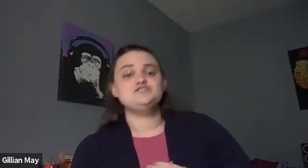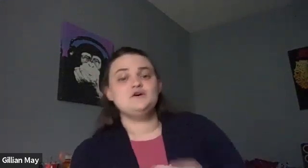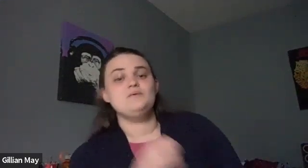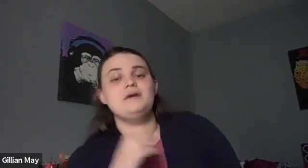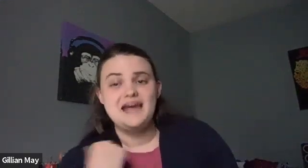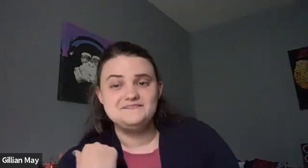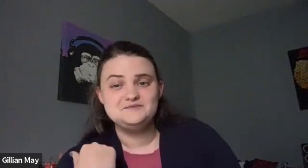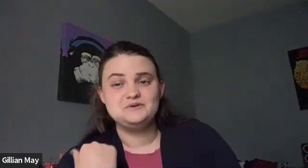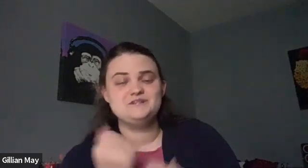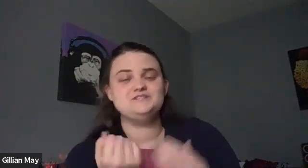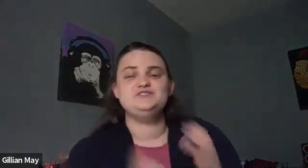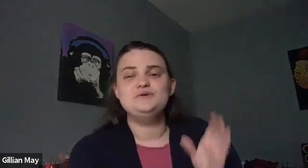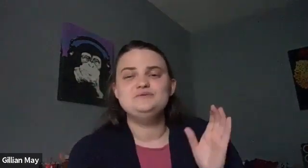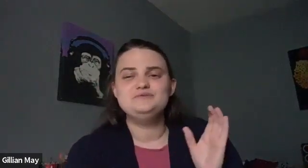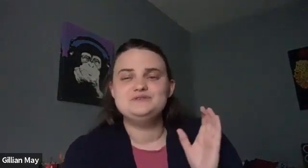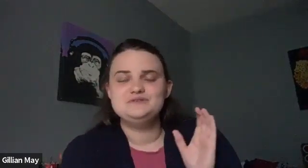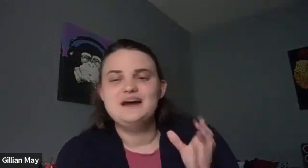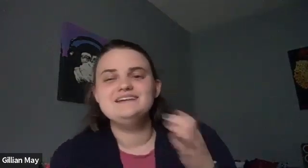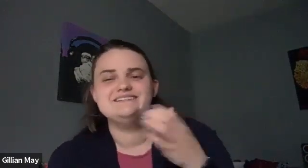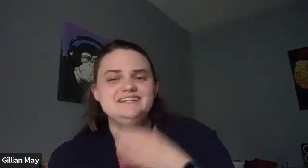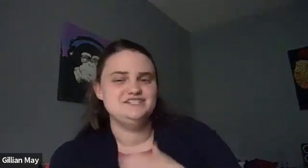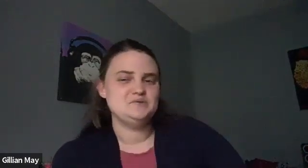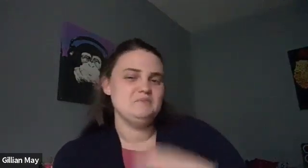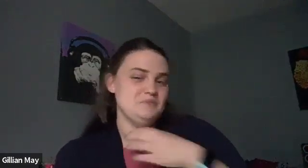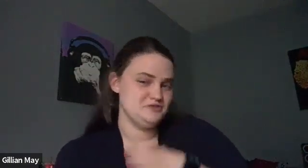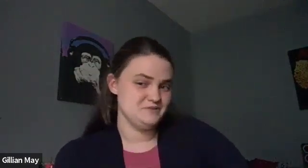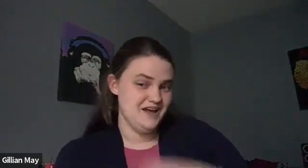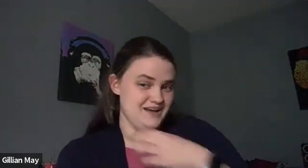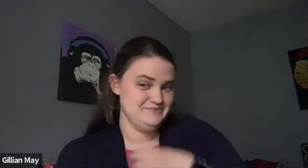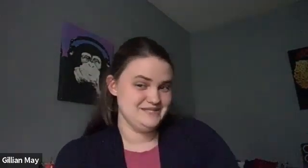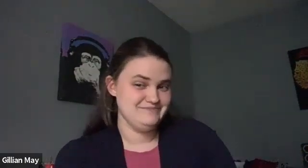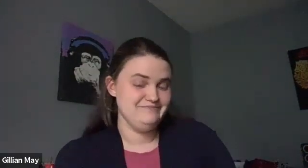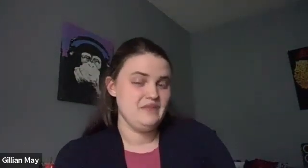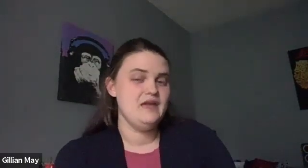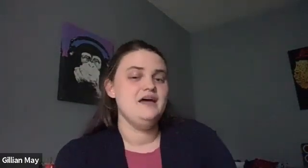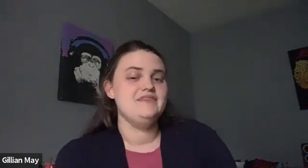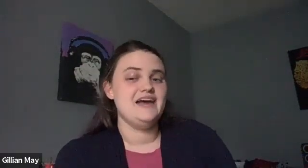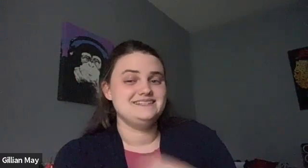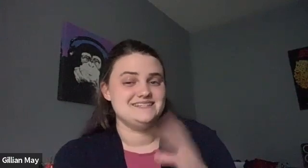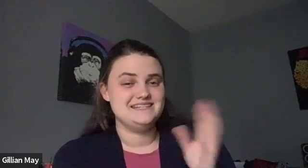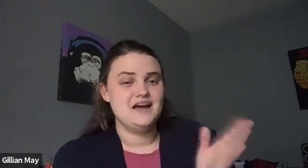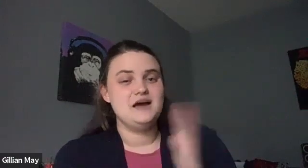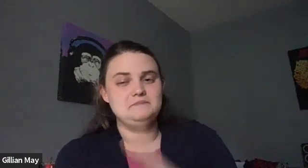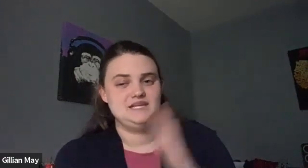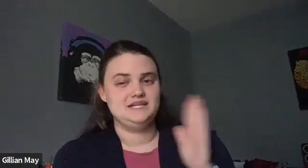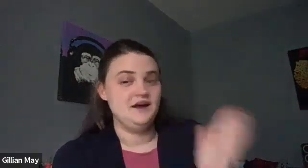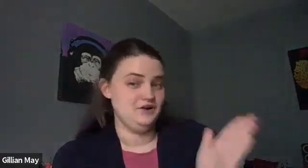So what I have to warn is do not do it multiple times. That does not mean